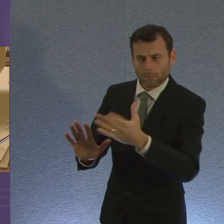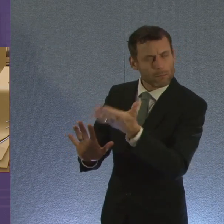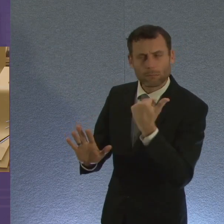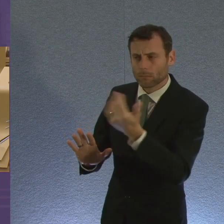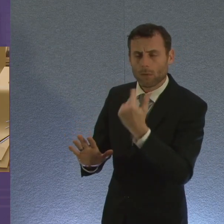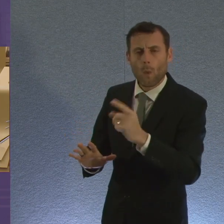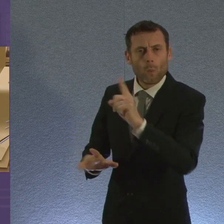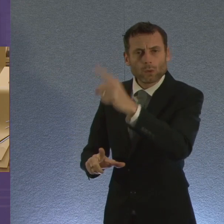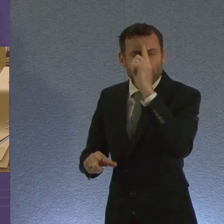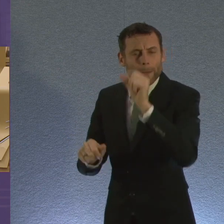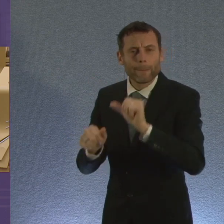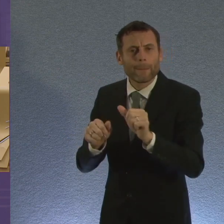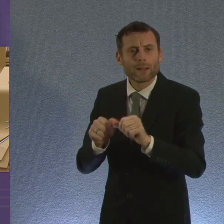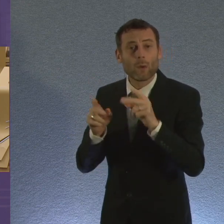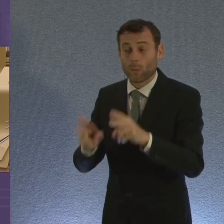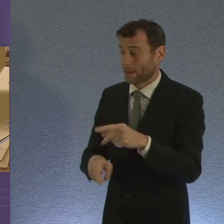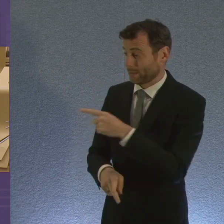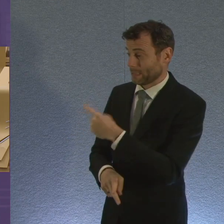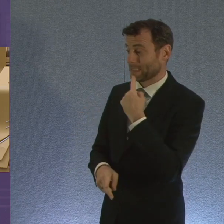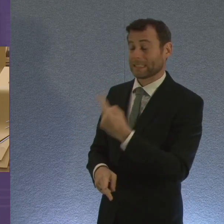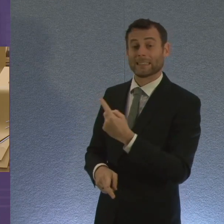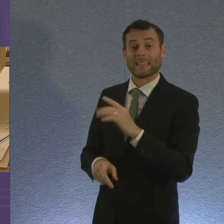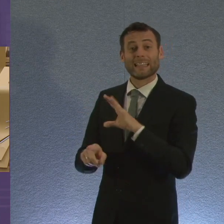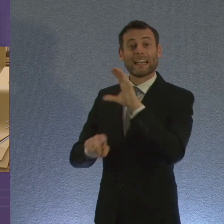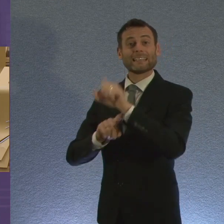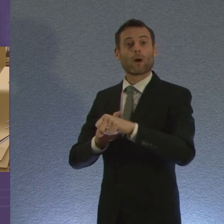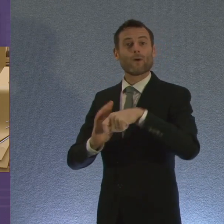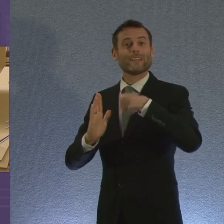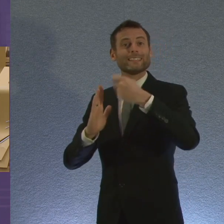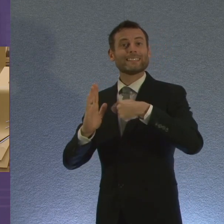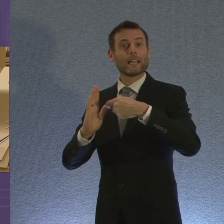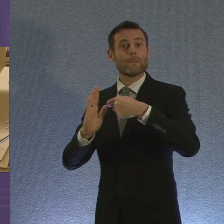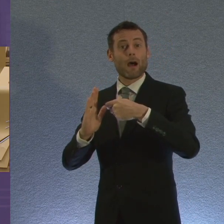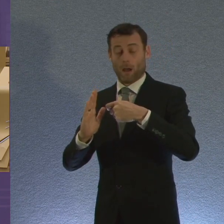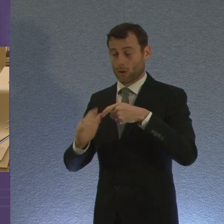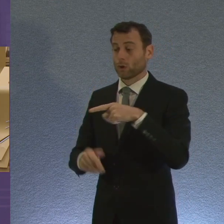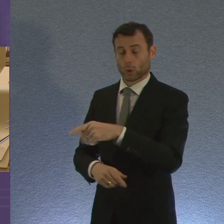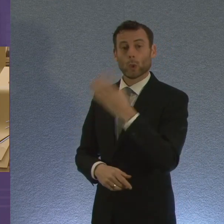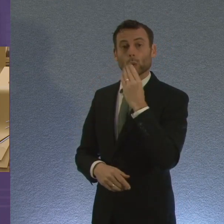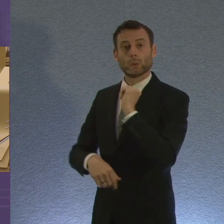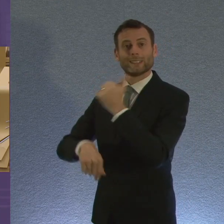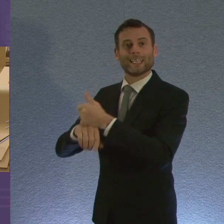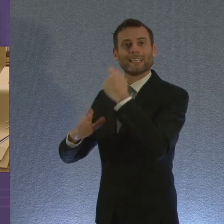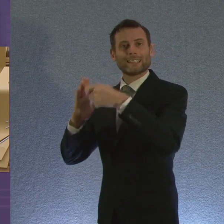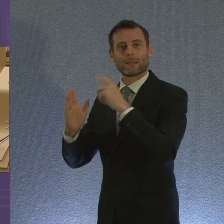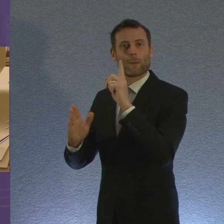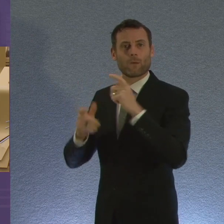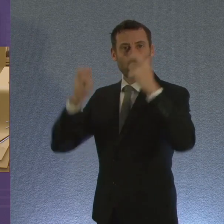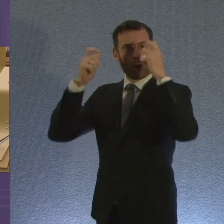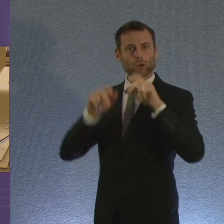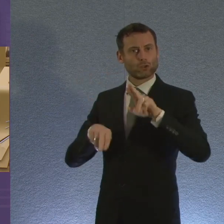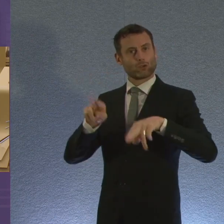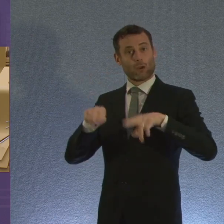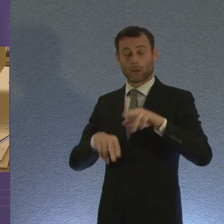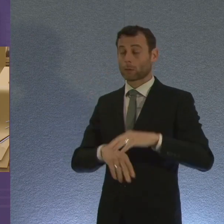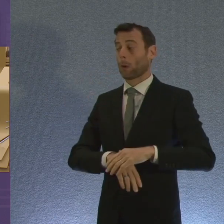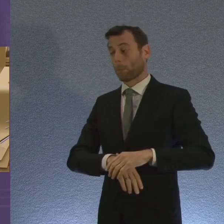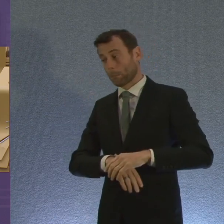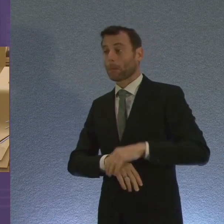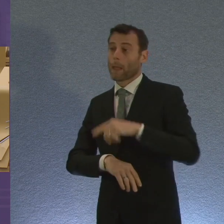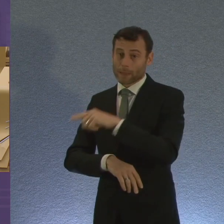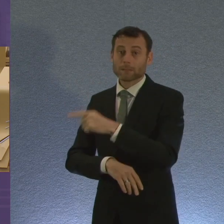the idea of taking over the cinemas of Scotland to hold trials in them, while just slightly Kafkaesque, is probably something that we can look at very